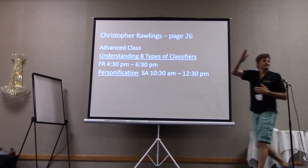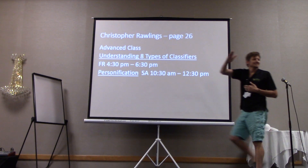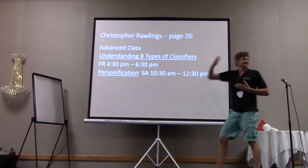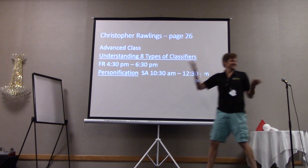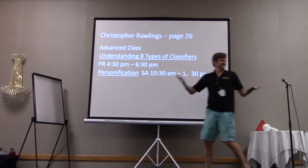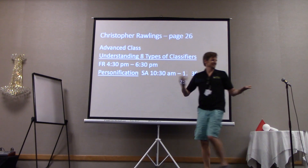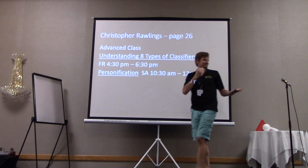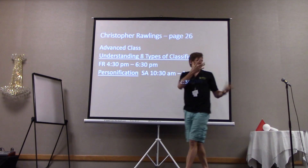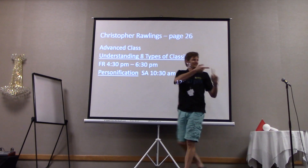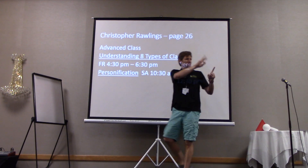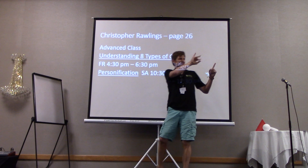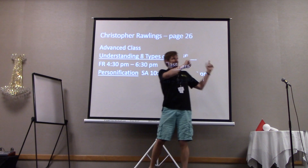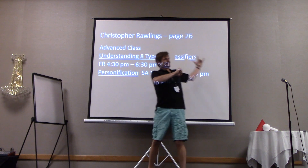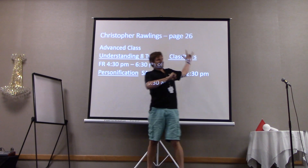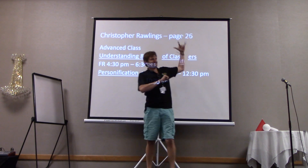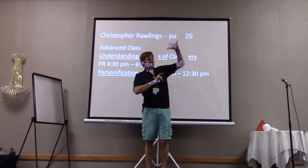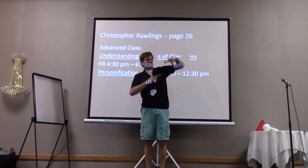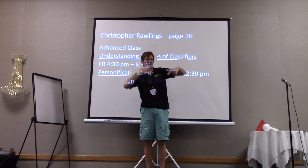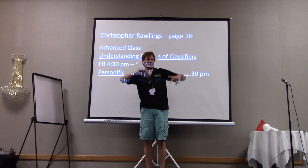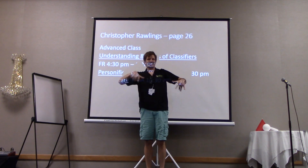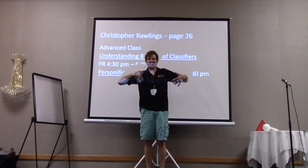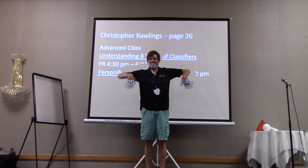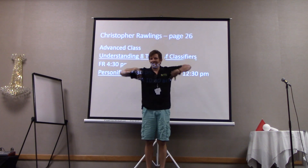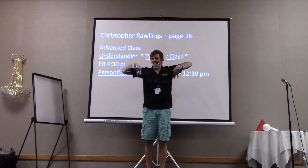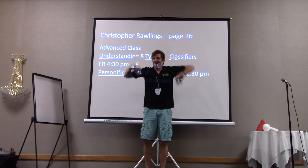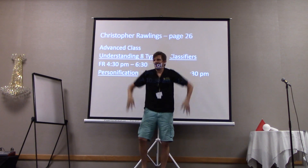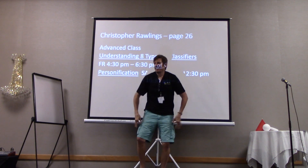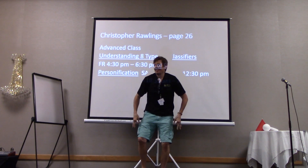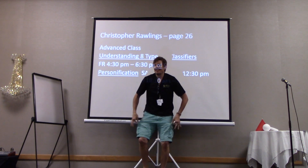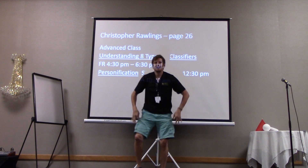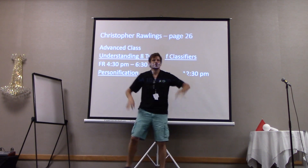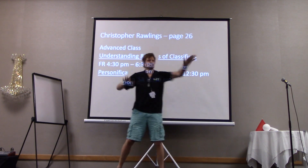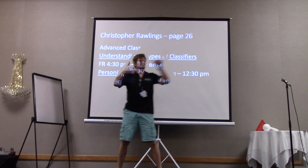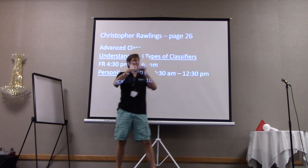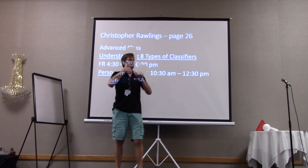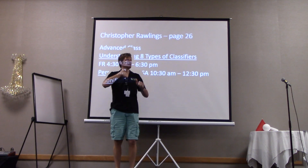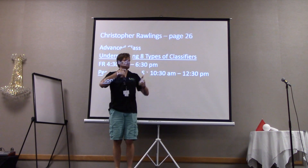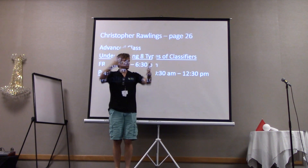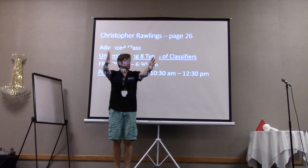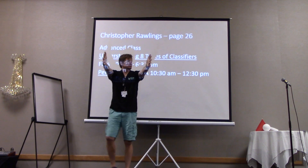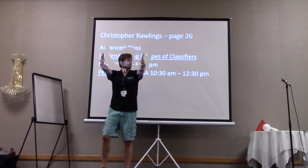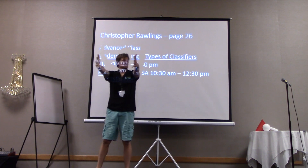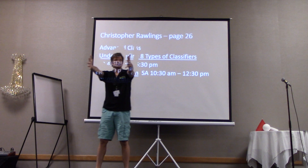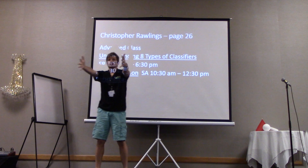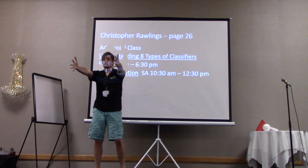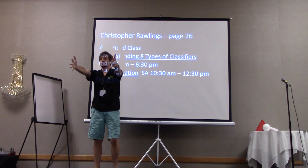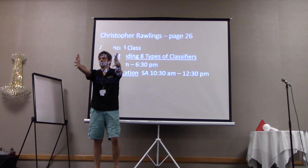Hi, everybody. I just came here from Wisconsin. It's hot, it's muggy, my clothes are sticking to